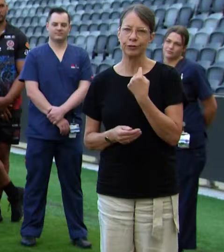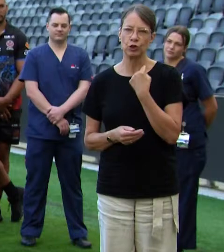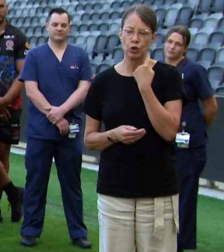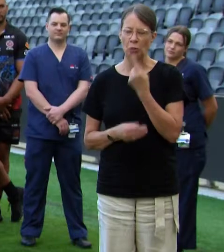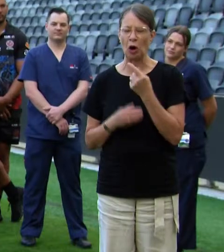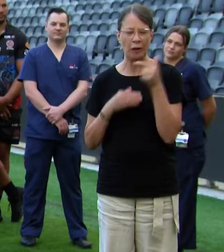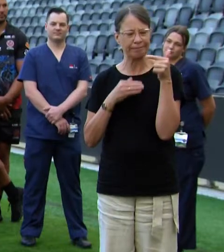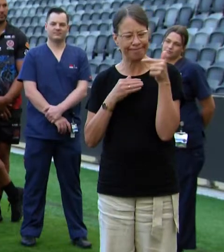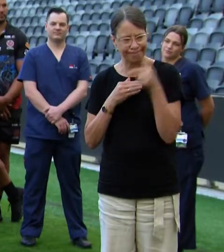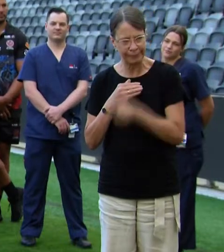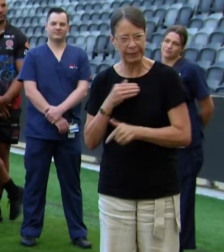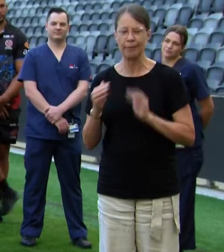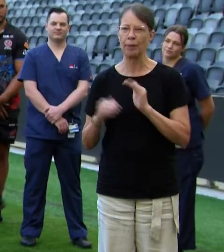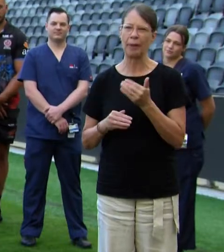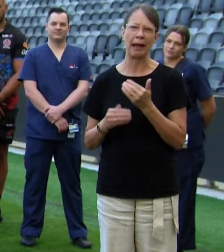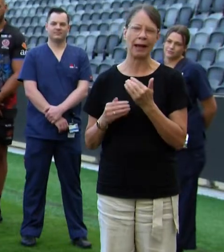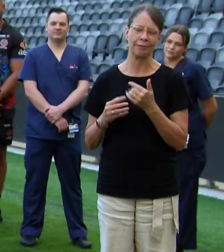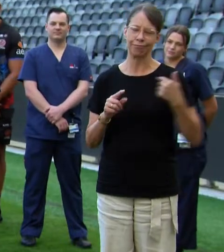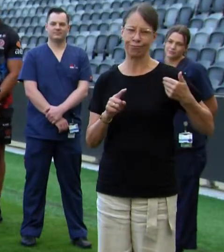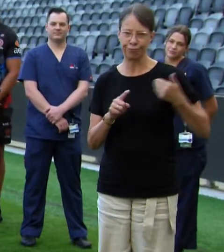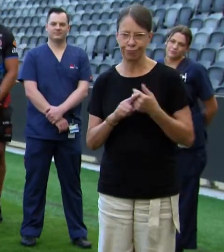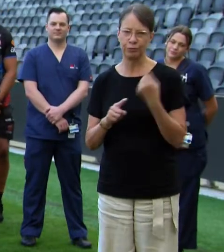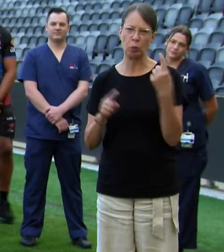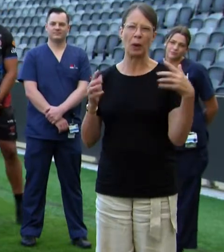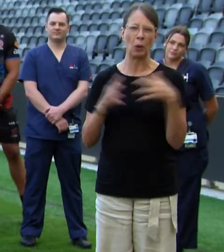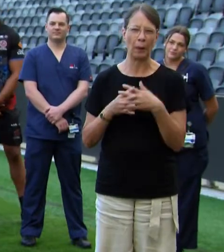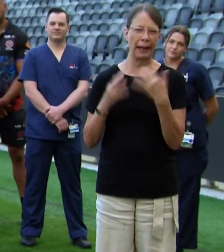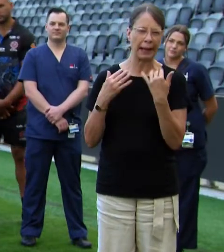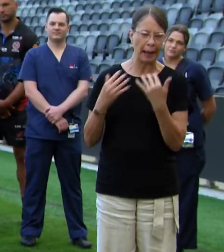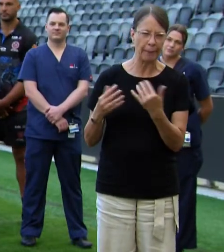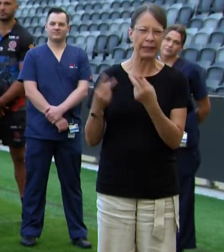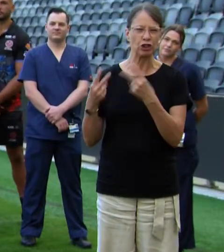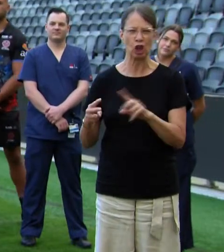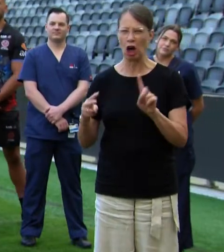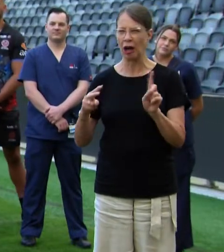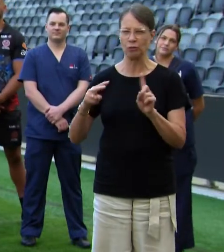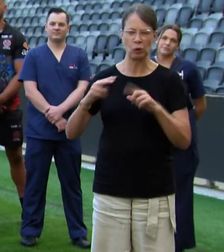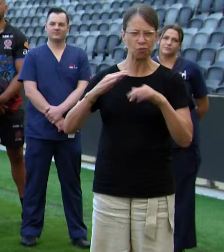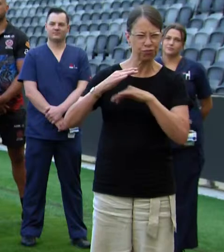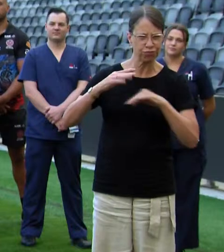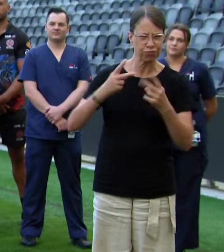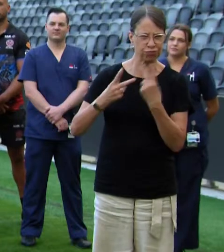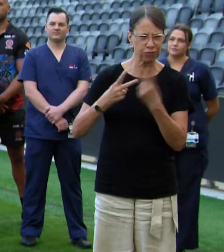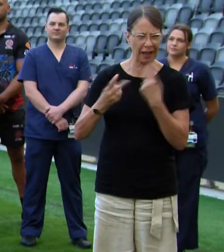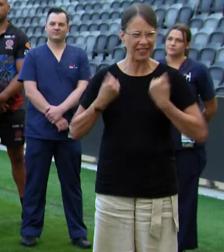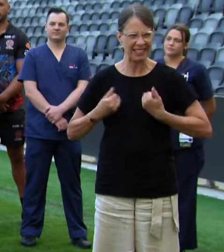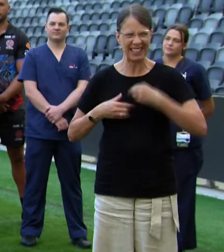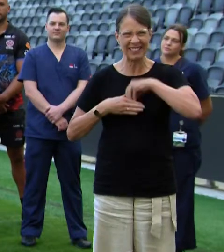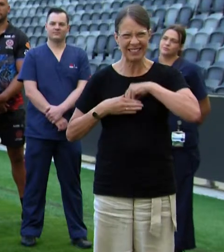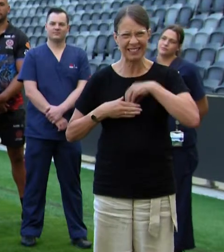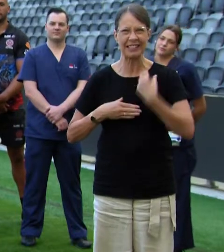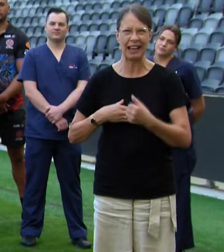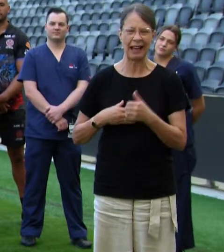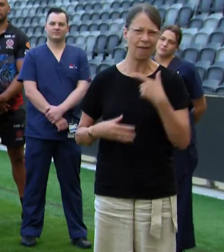deaths overall and some sense of the underlying conditions that have contributed to those deaths, and also expand on